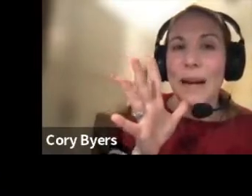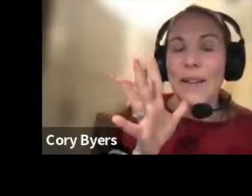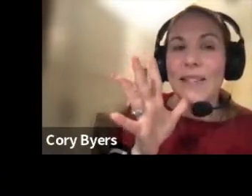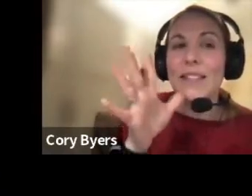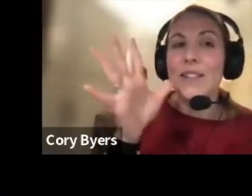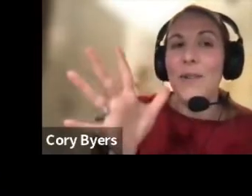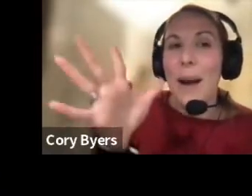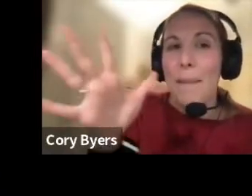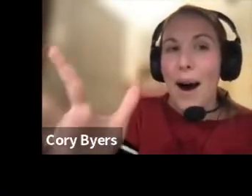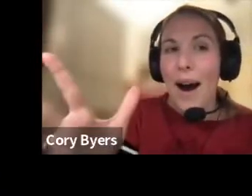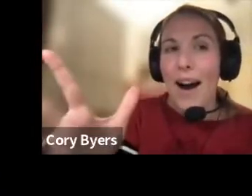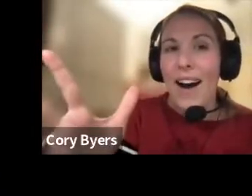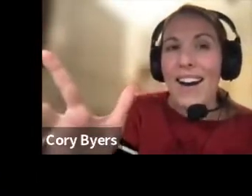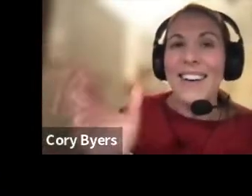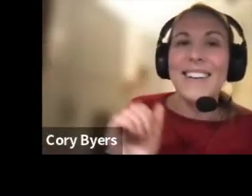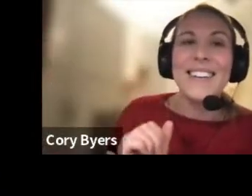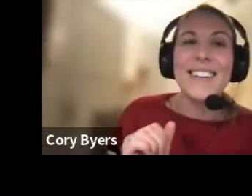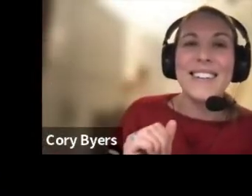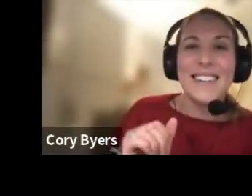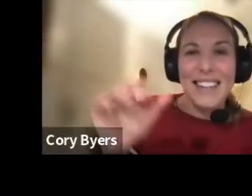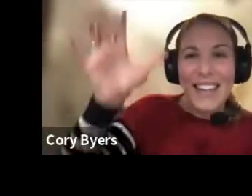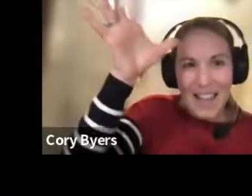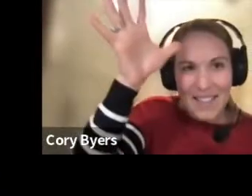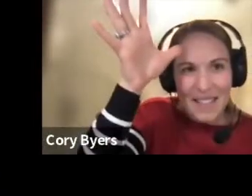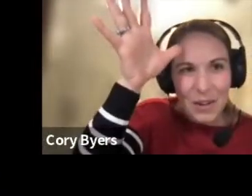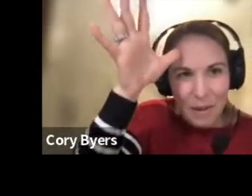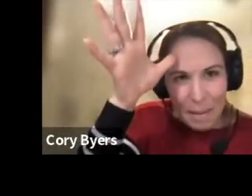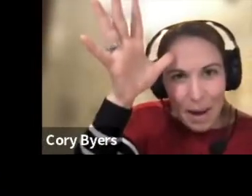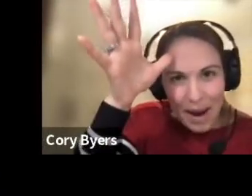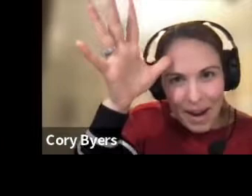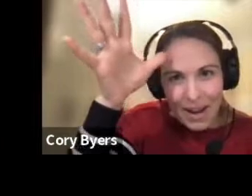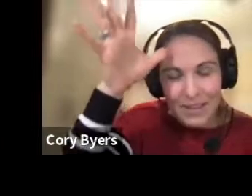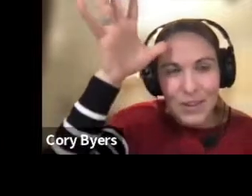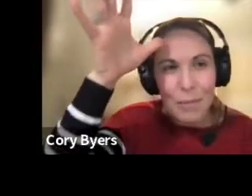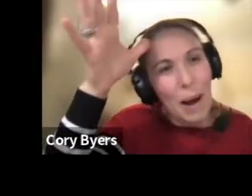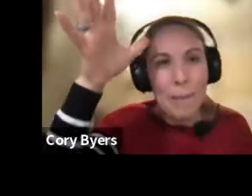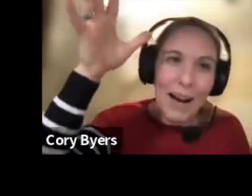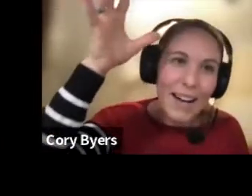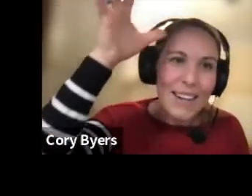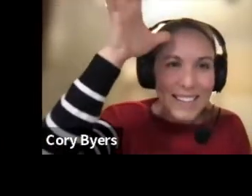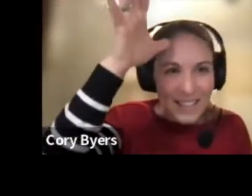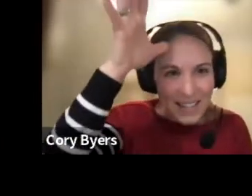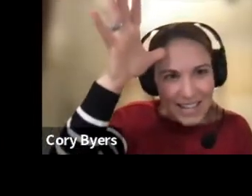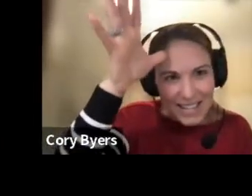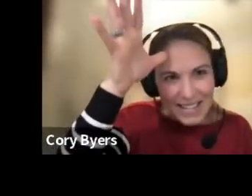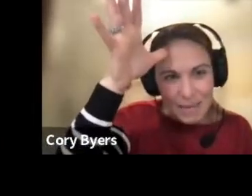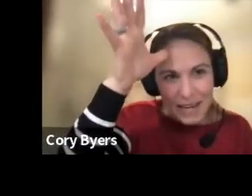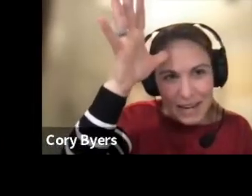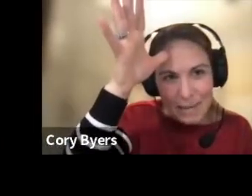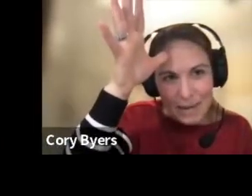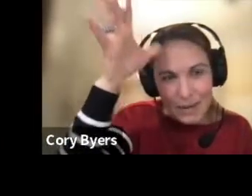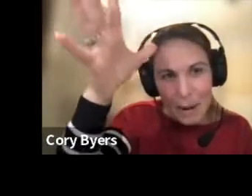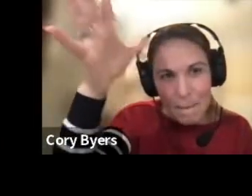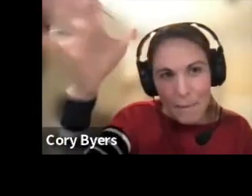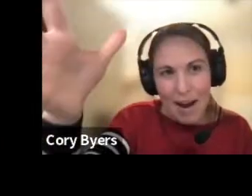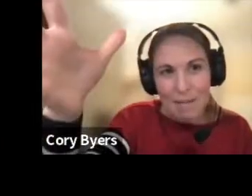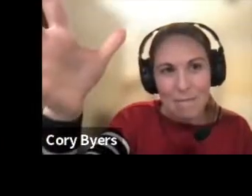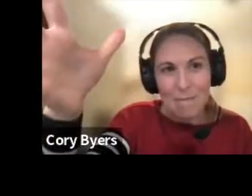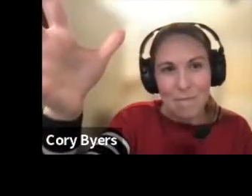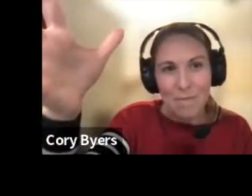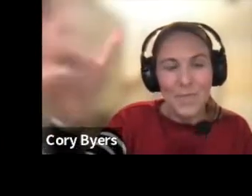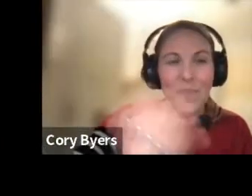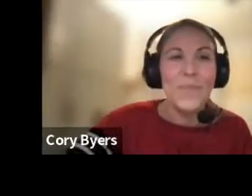two bounces, grandma. And then grandpa or papa is up here, but grandpa.